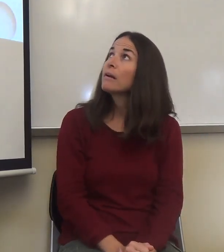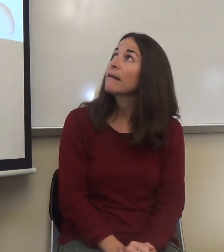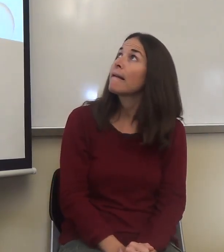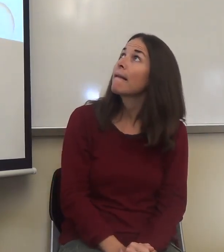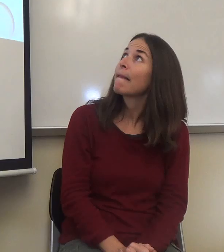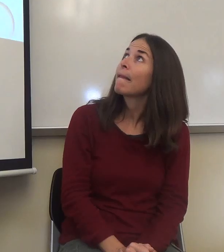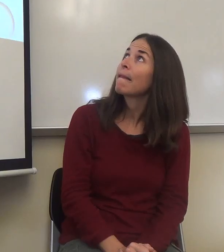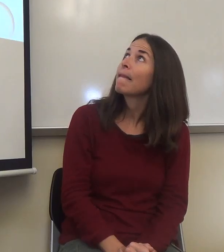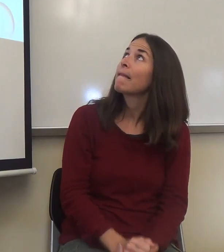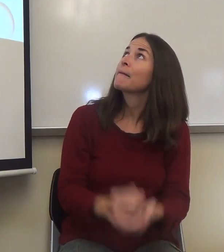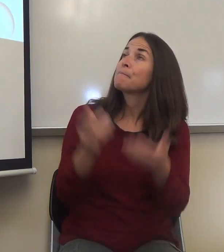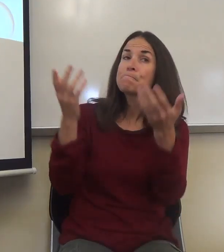part of English society was